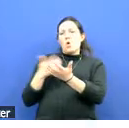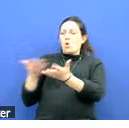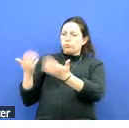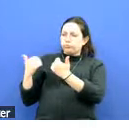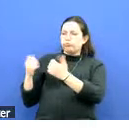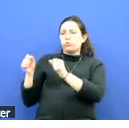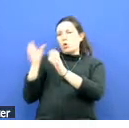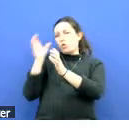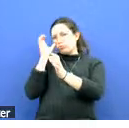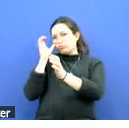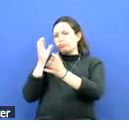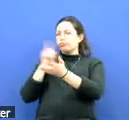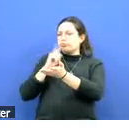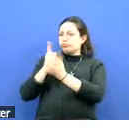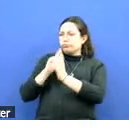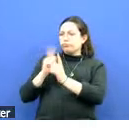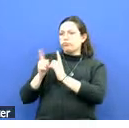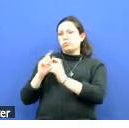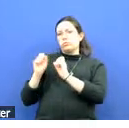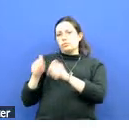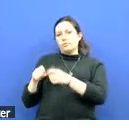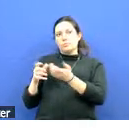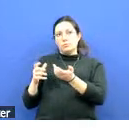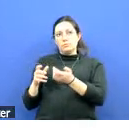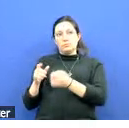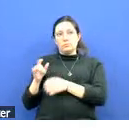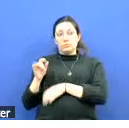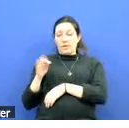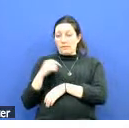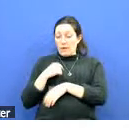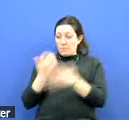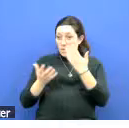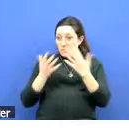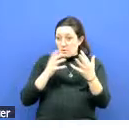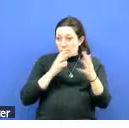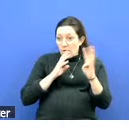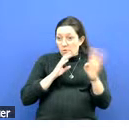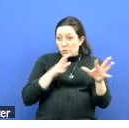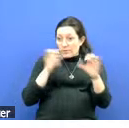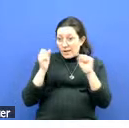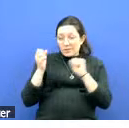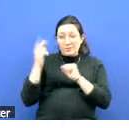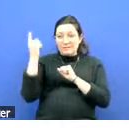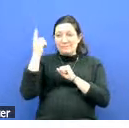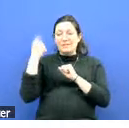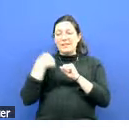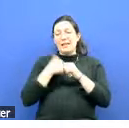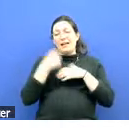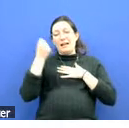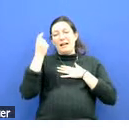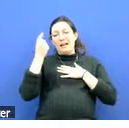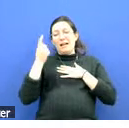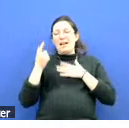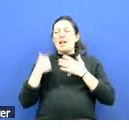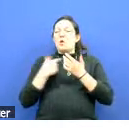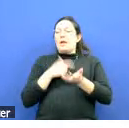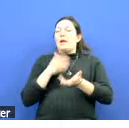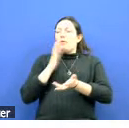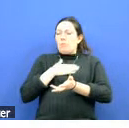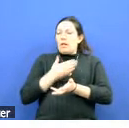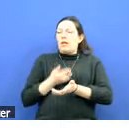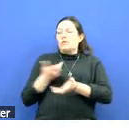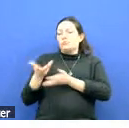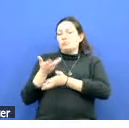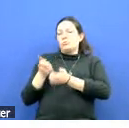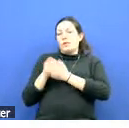may, whether I'm talking too fast or they're not quite No, you're not understanding, talking too that fast. we engage with family members that it might help guide